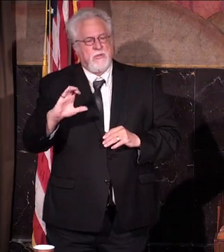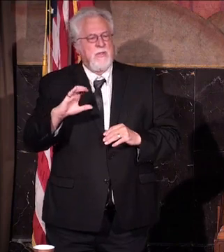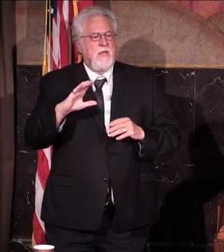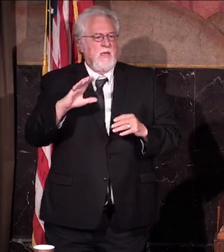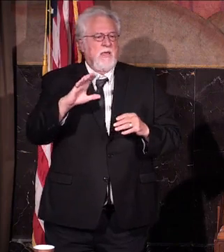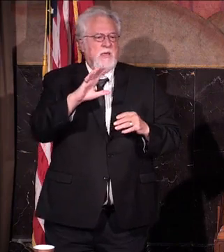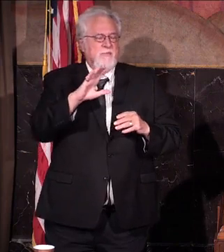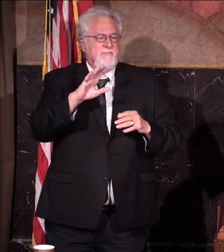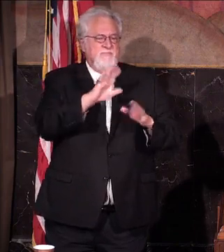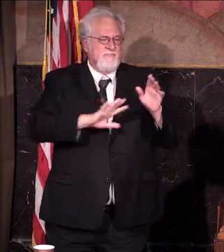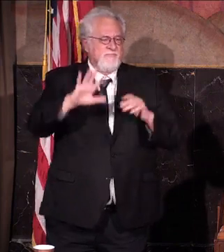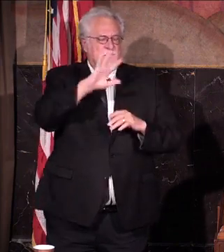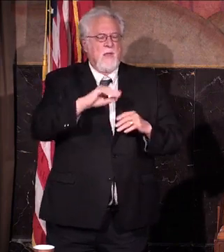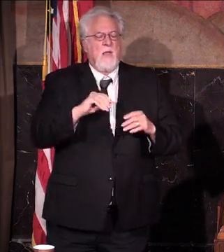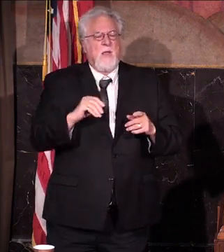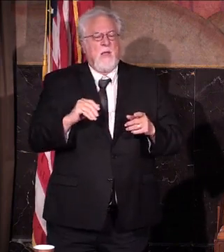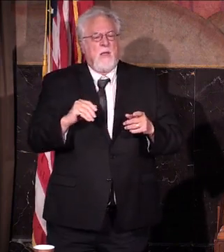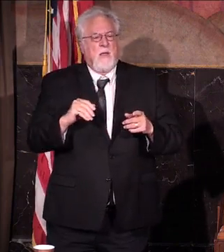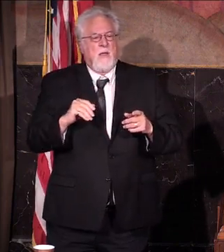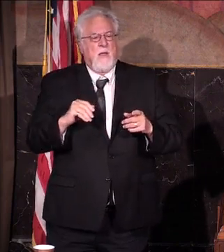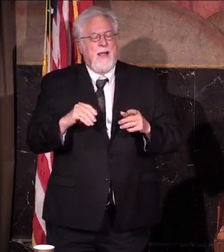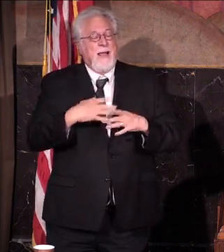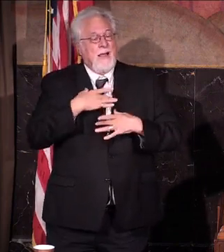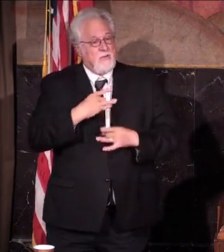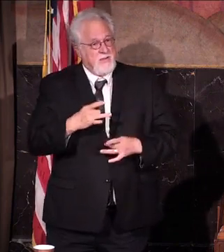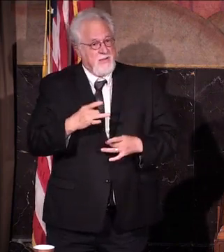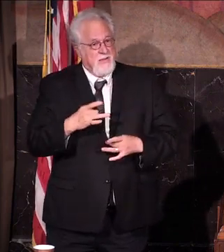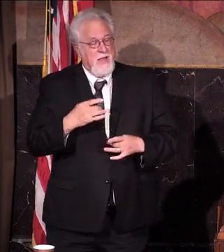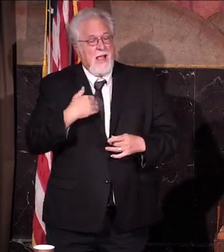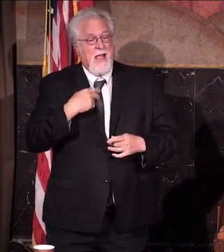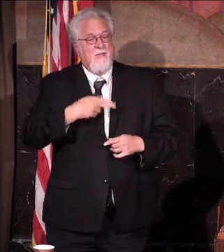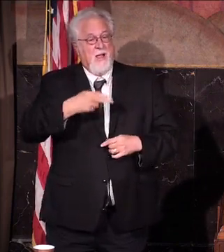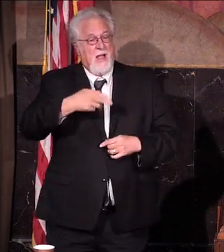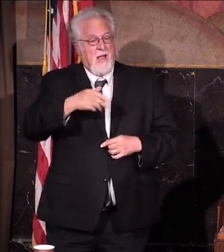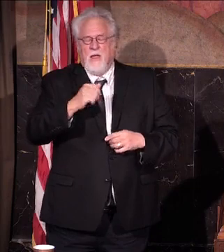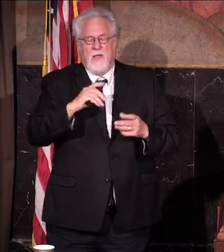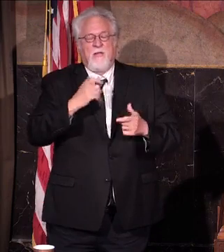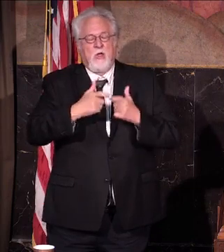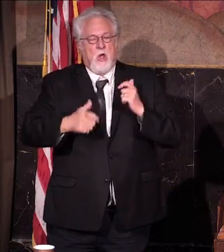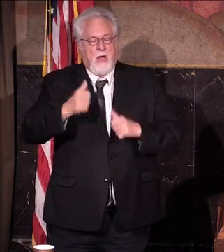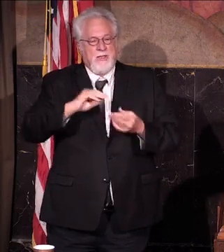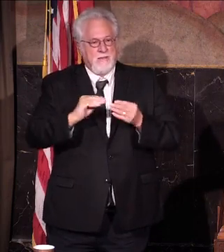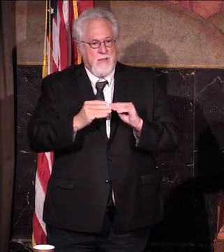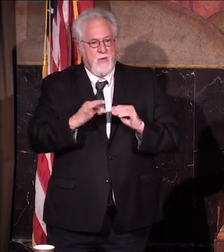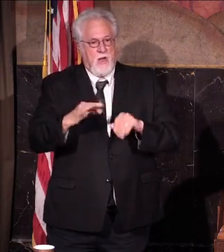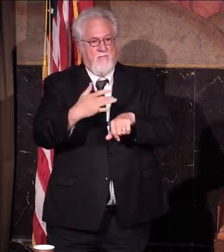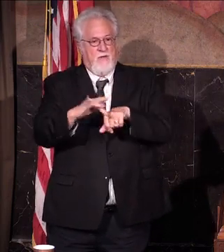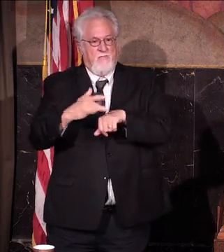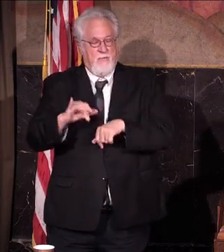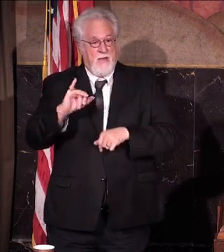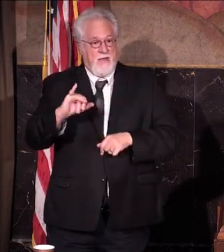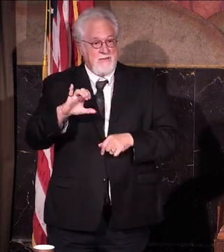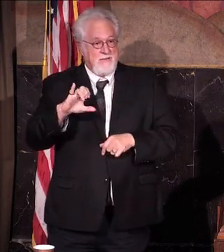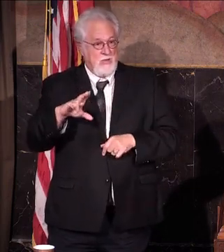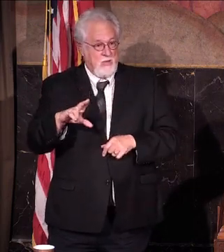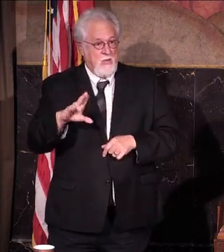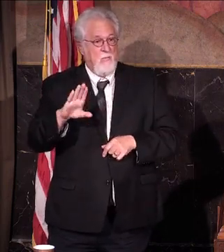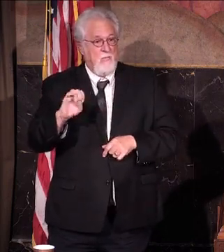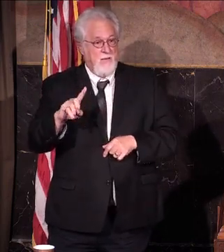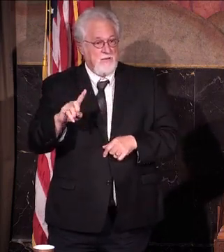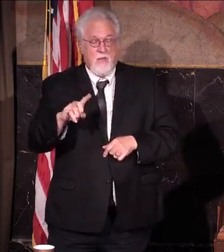and the surrounding parishes, interestingly, we have the highest or the greatest number of available ICU beds